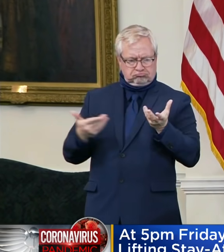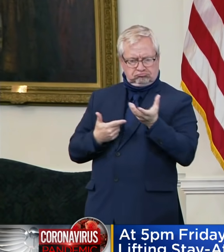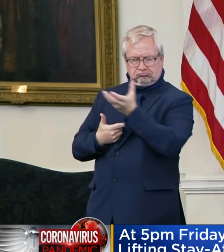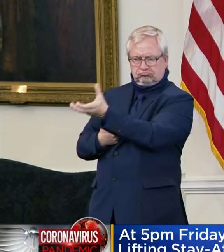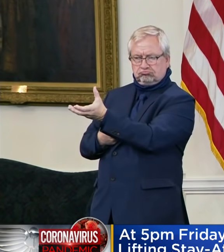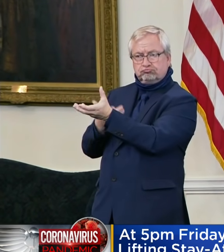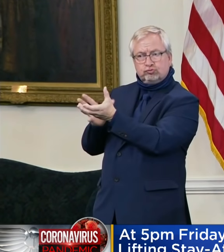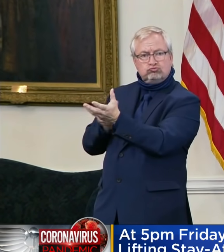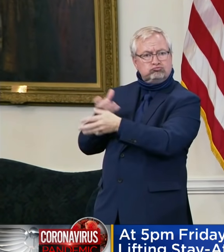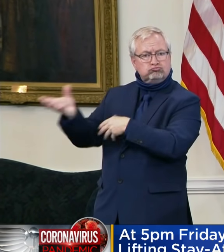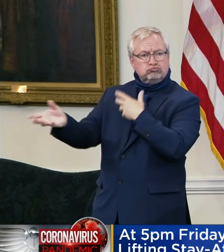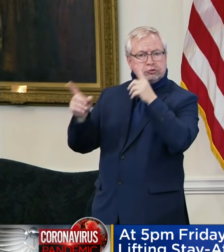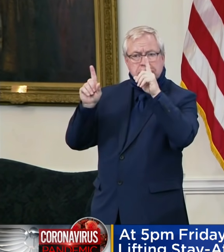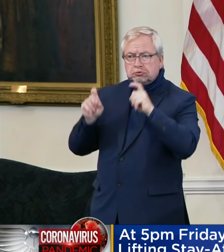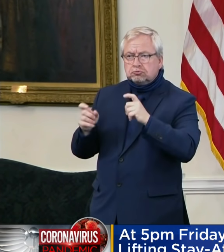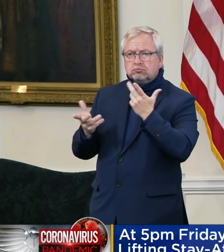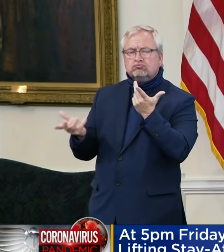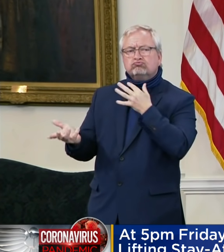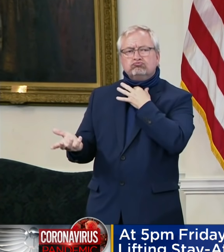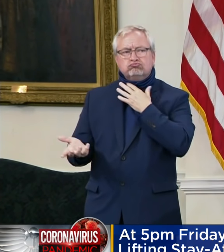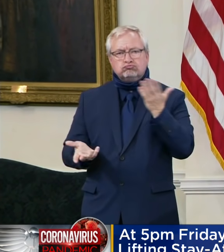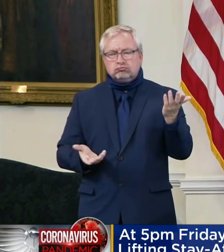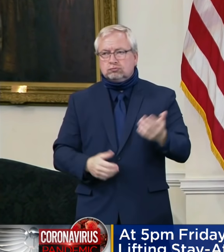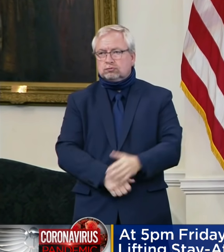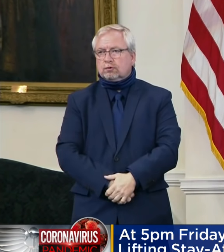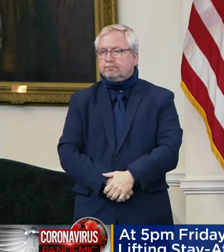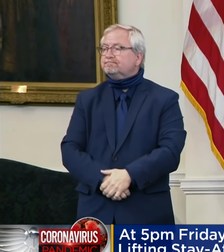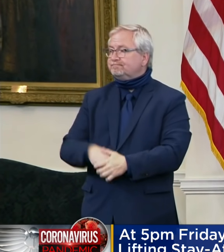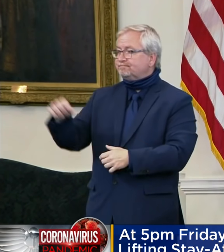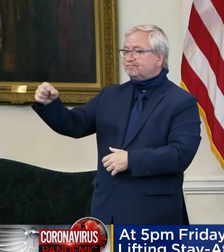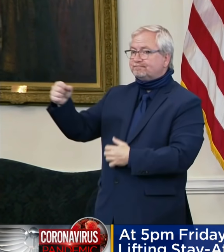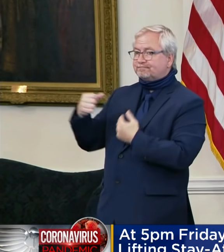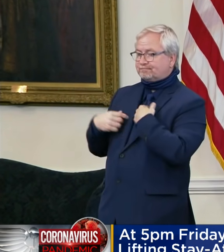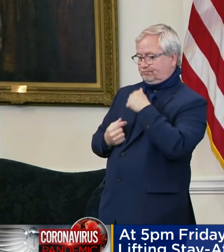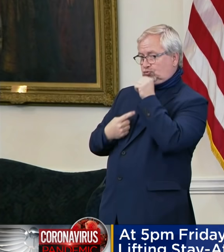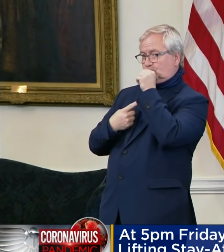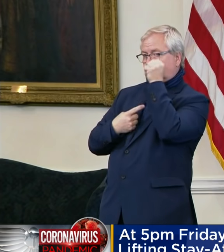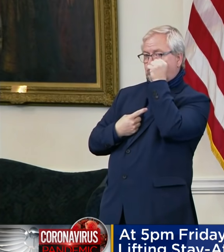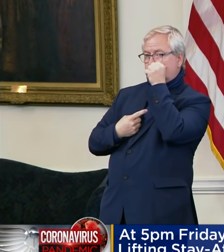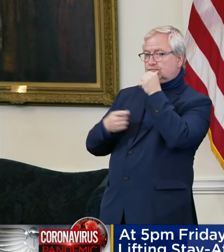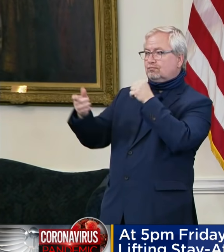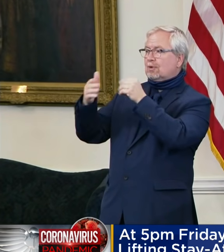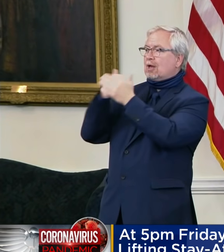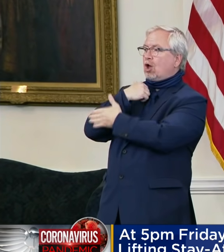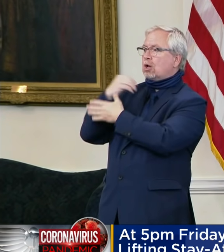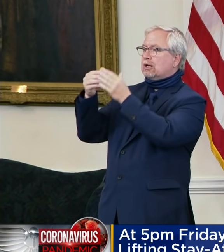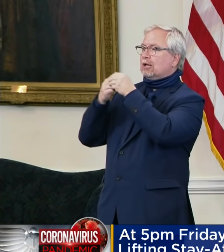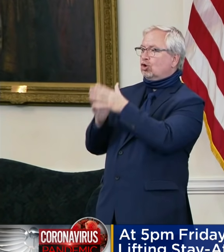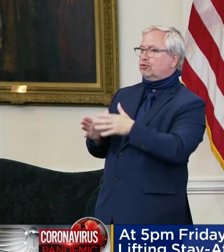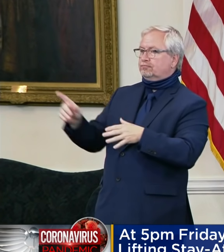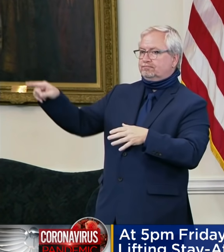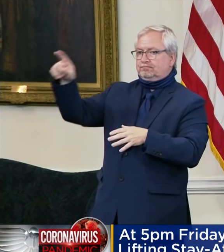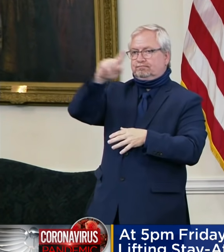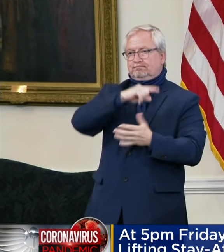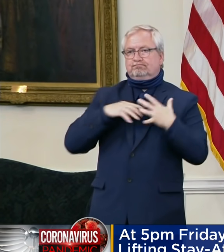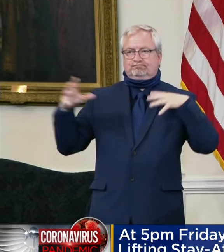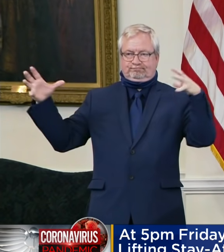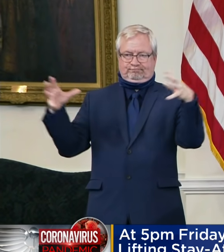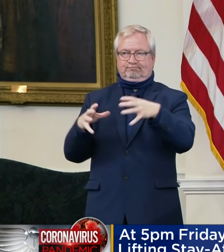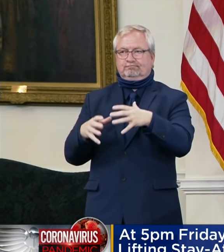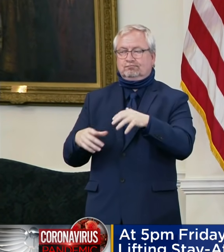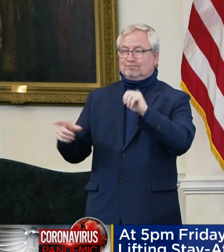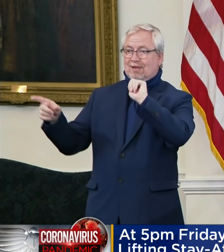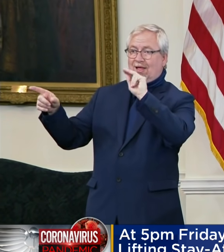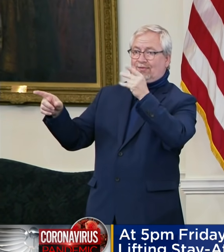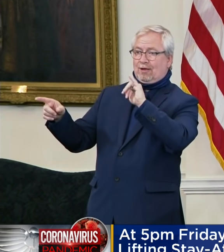We talked about that in our county call yesterday with all the county leaders. I think Anthony Brown is confused about I don't